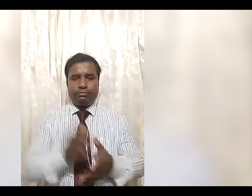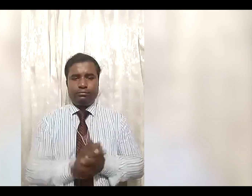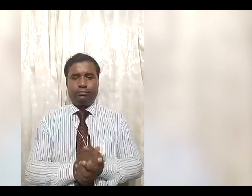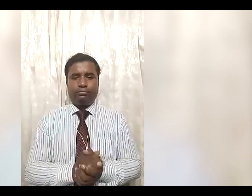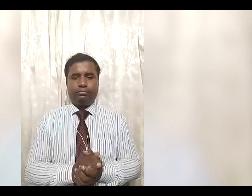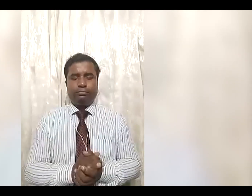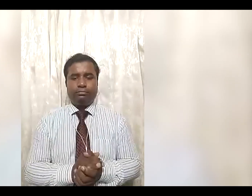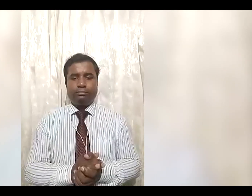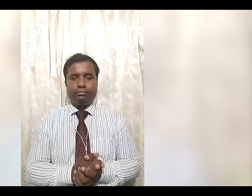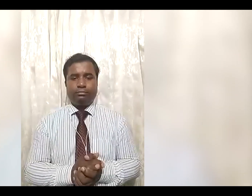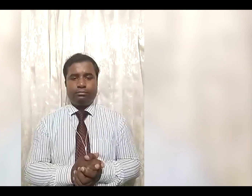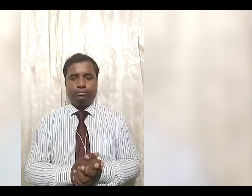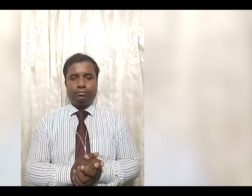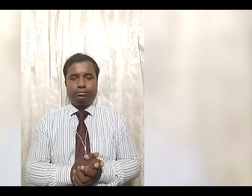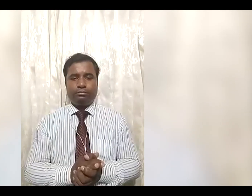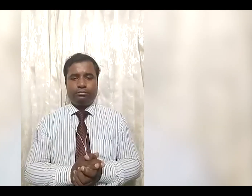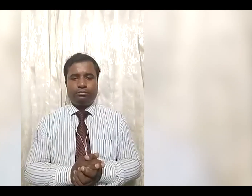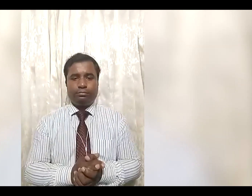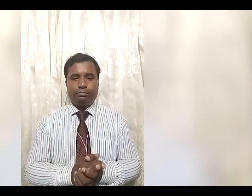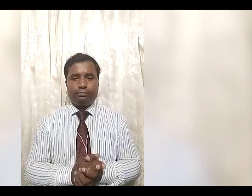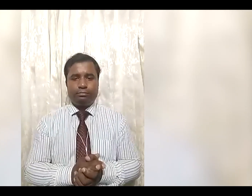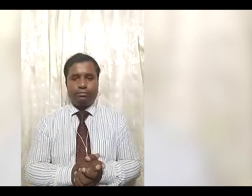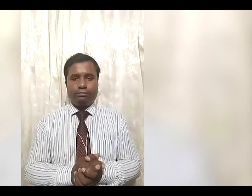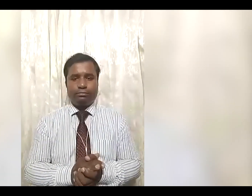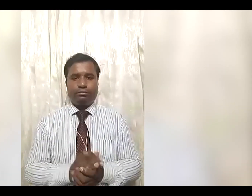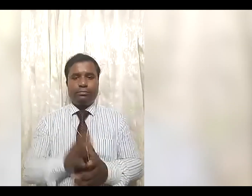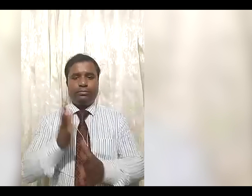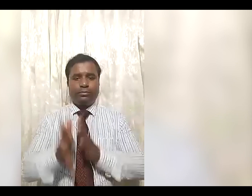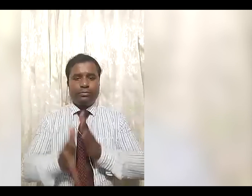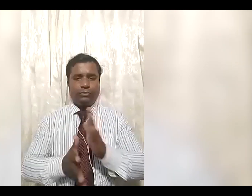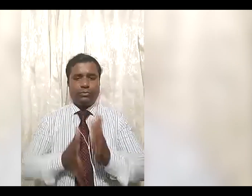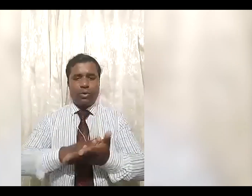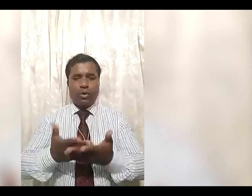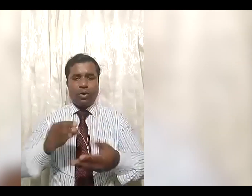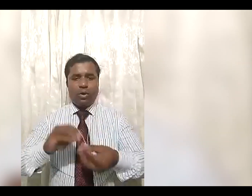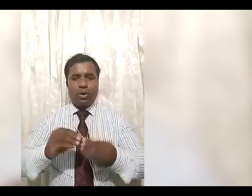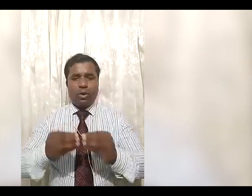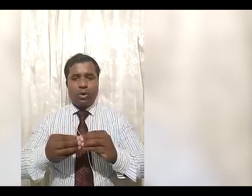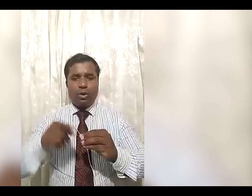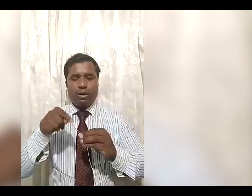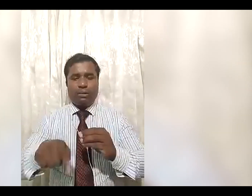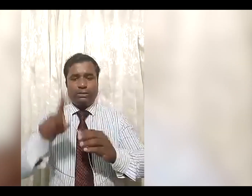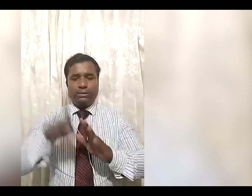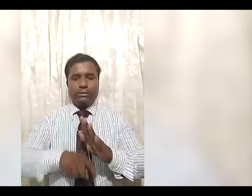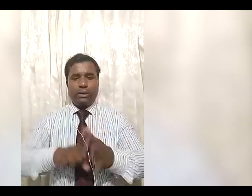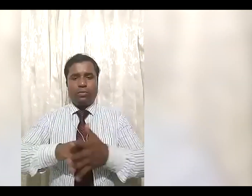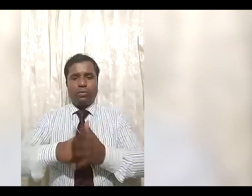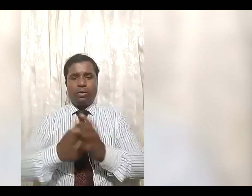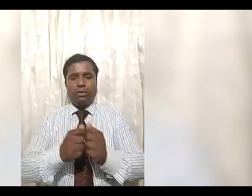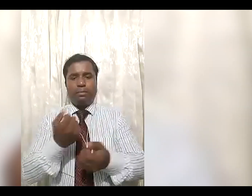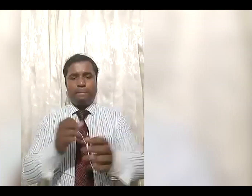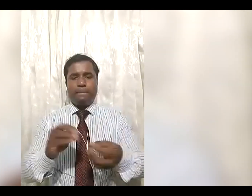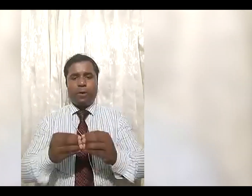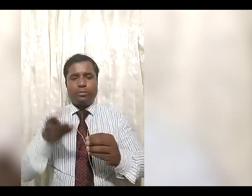physical disabled people or sign language interpretation. That's the reality here. So